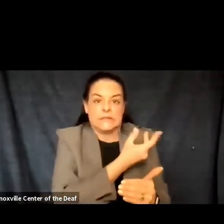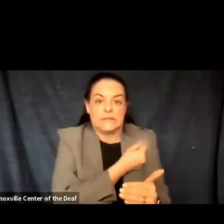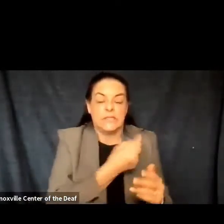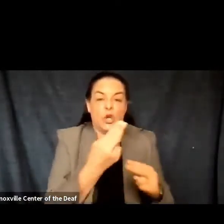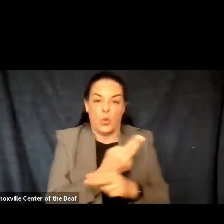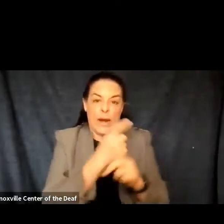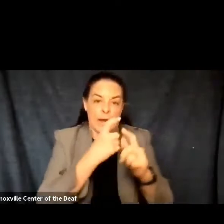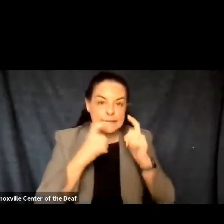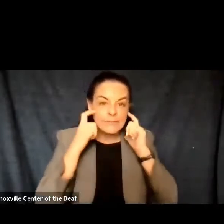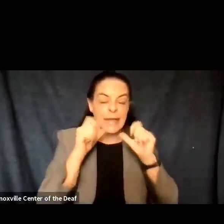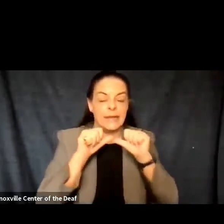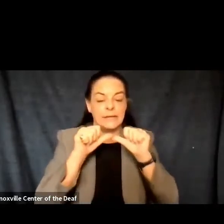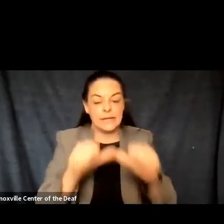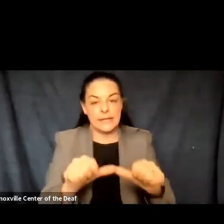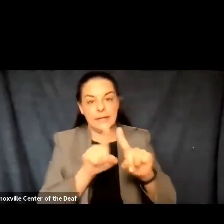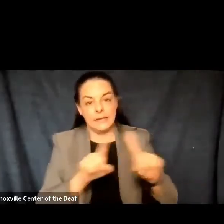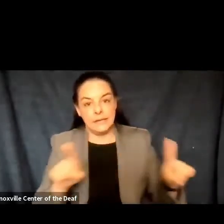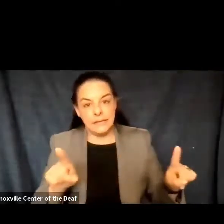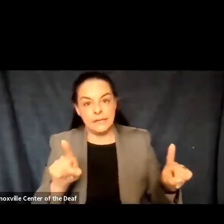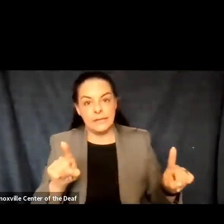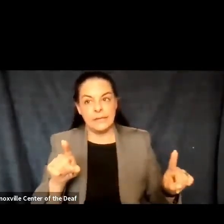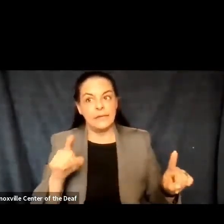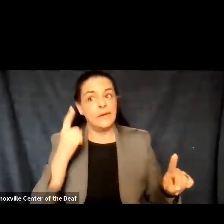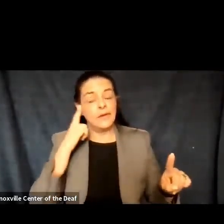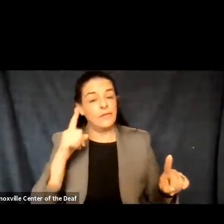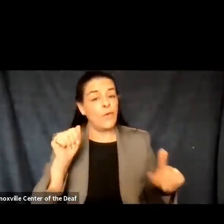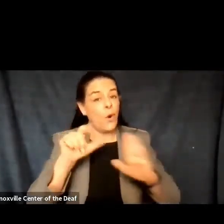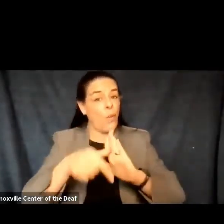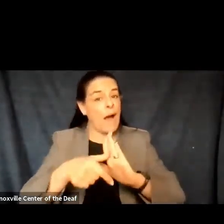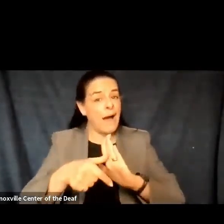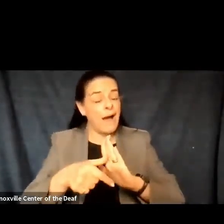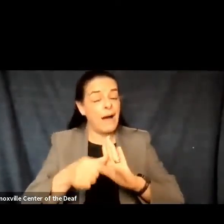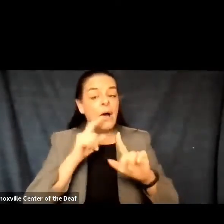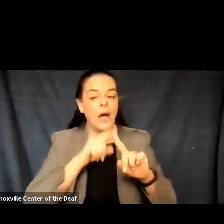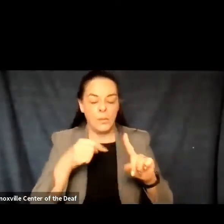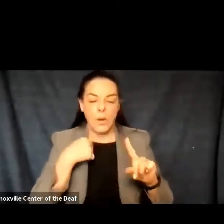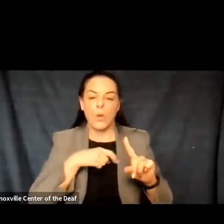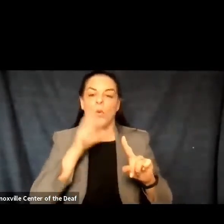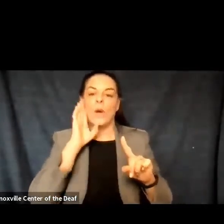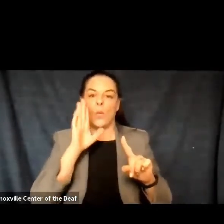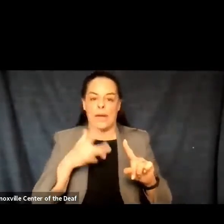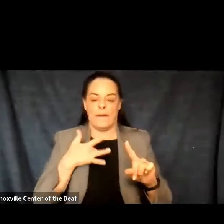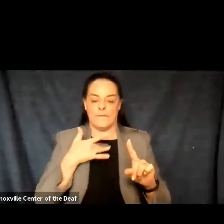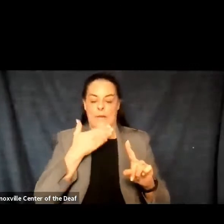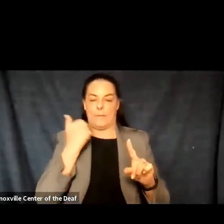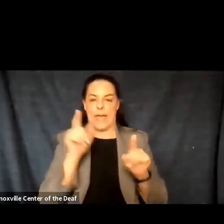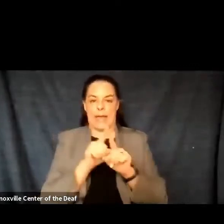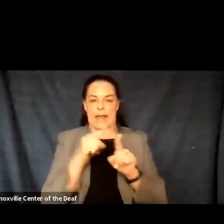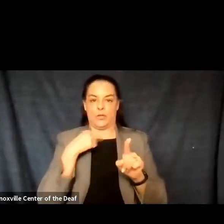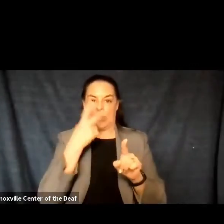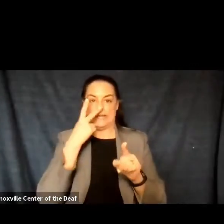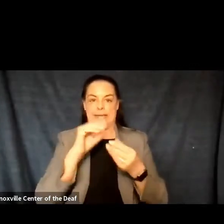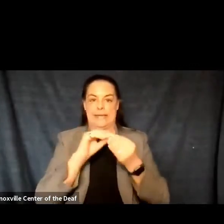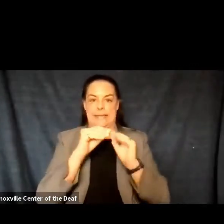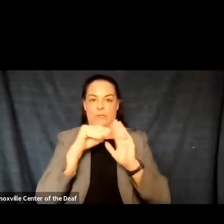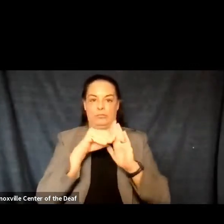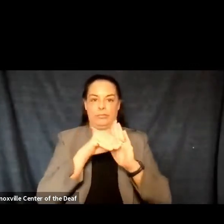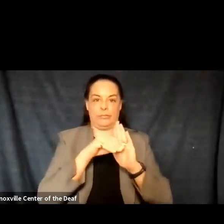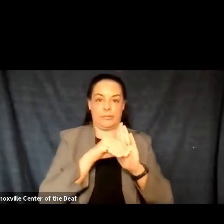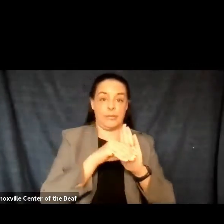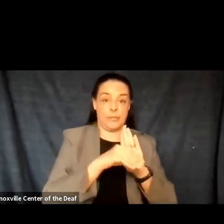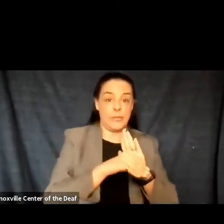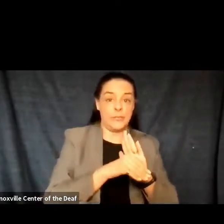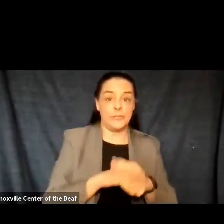to socially distance for the foreseeable future. But it will be making us feel better as we see ourselves getting closer to those